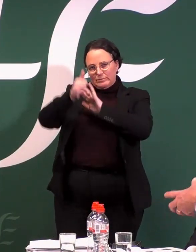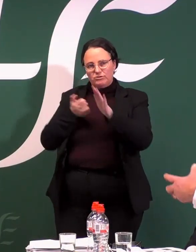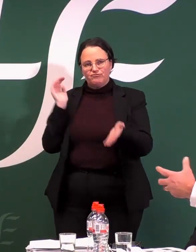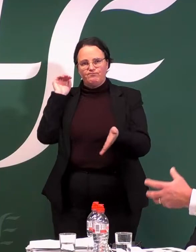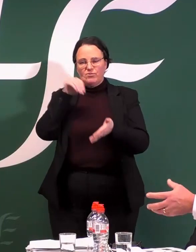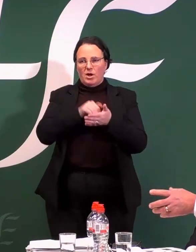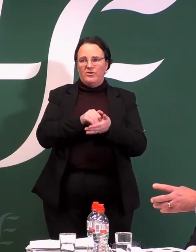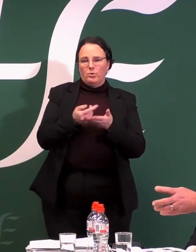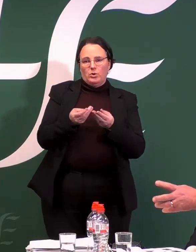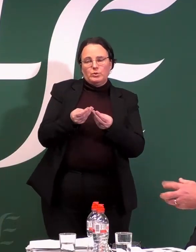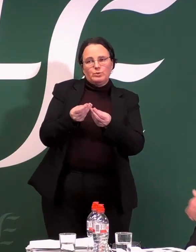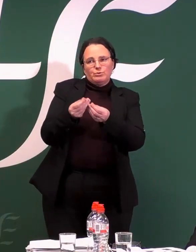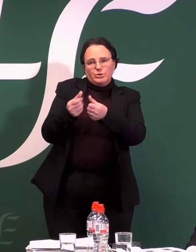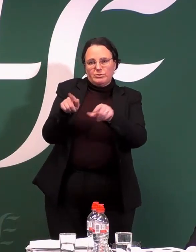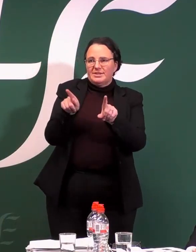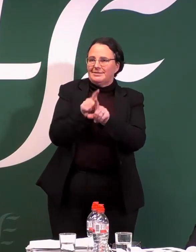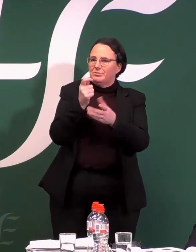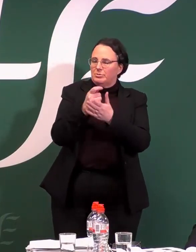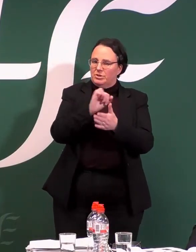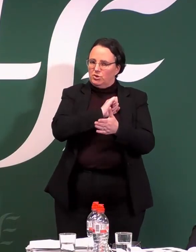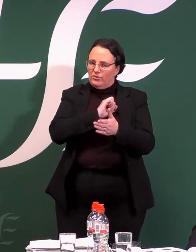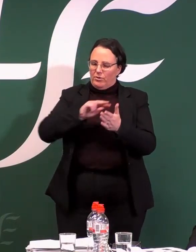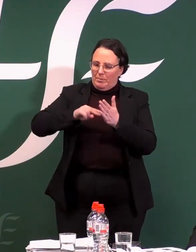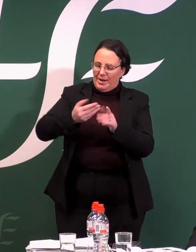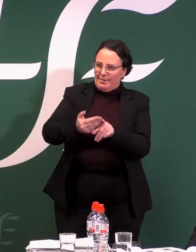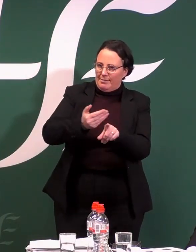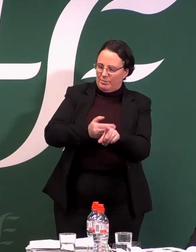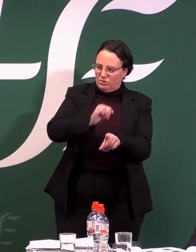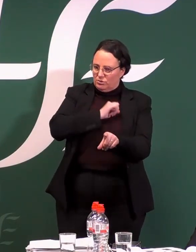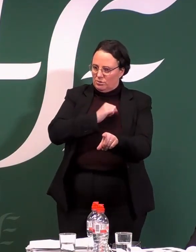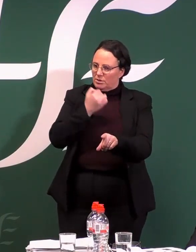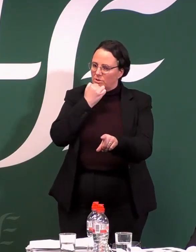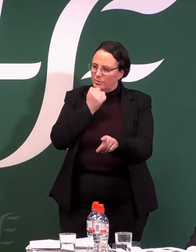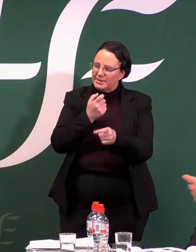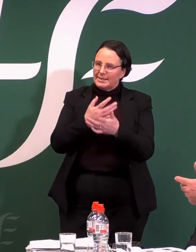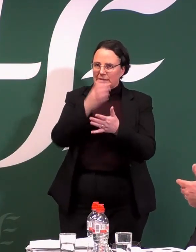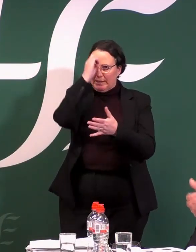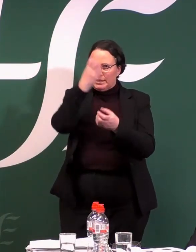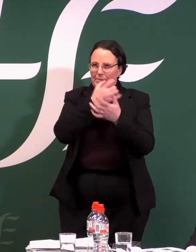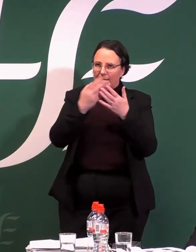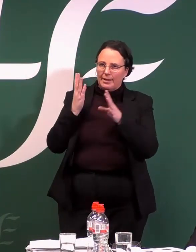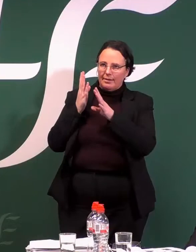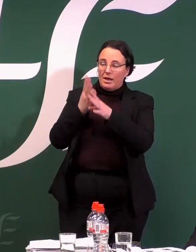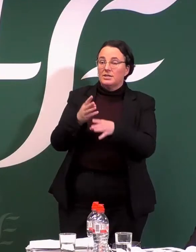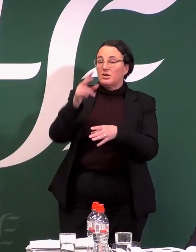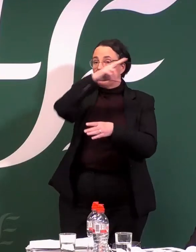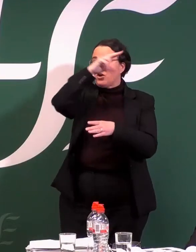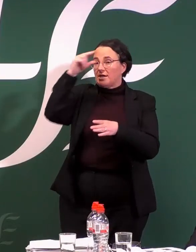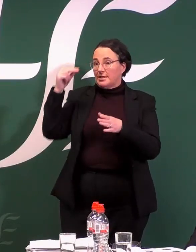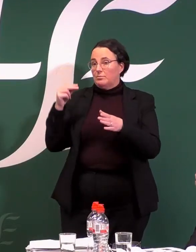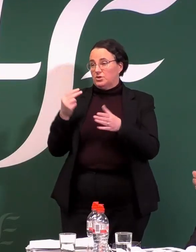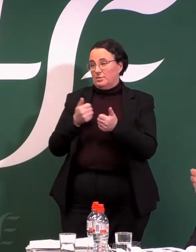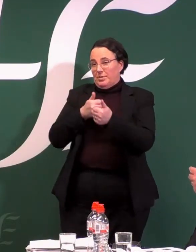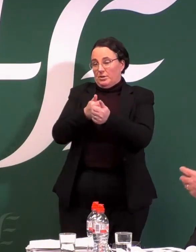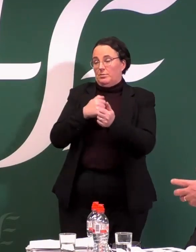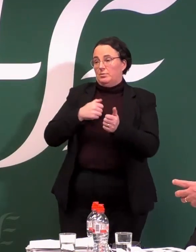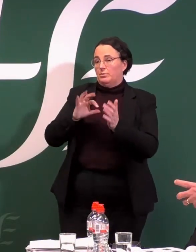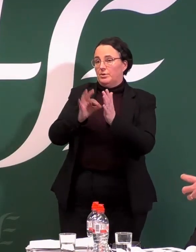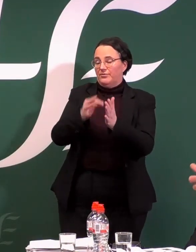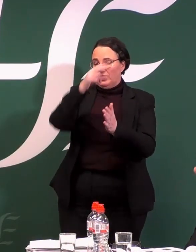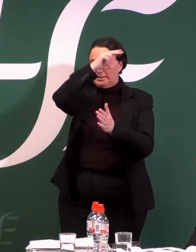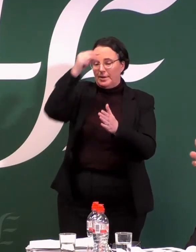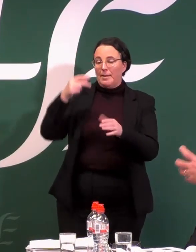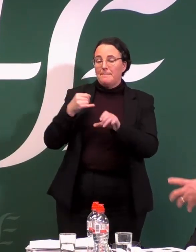they get there, but also in terms of trying to ensure from a planning perspective the numbers that might avail of it. So if we give an example to reinforce that in terms of the